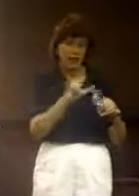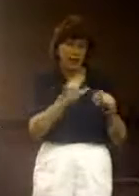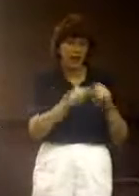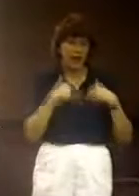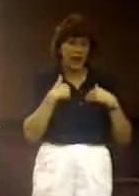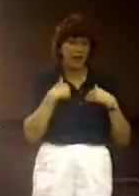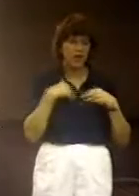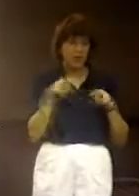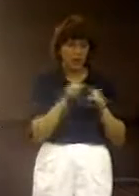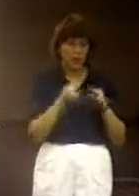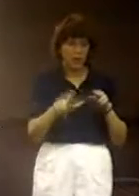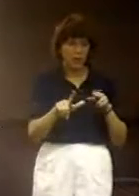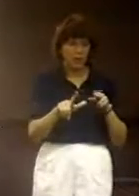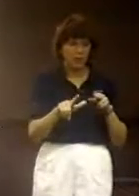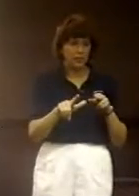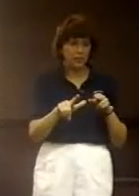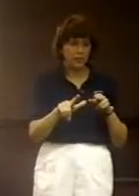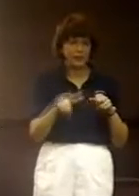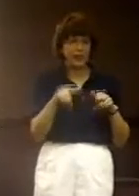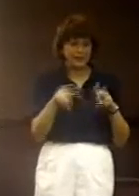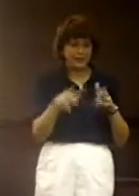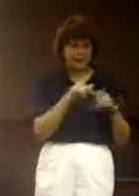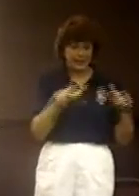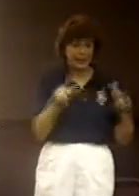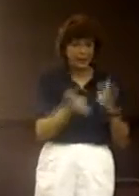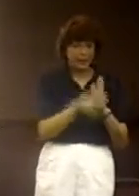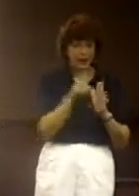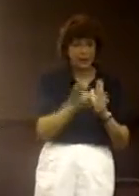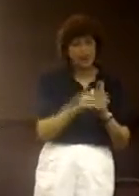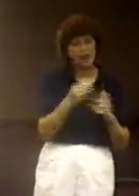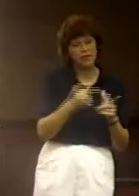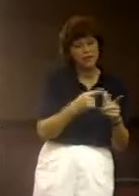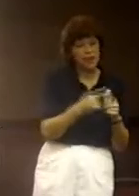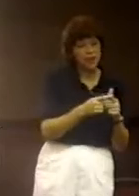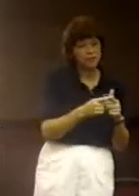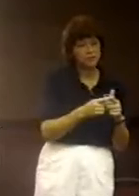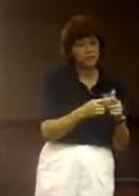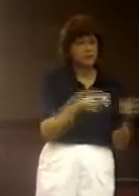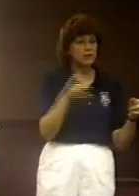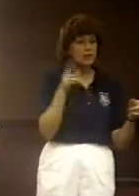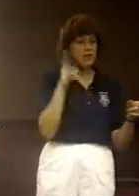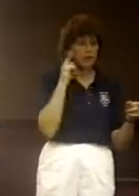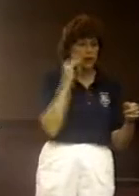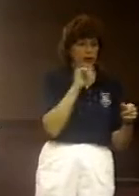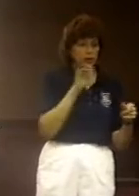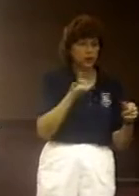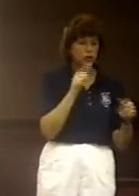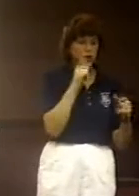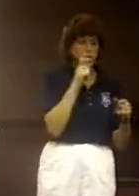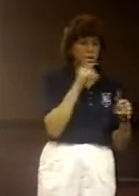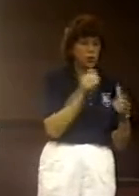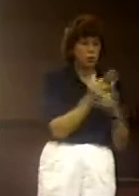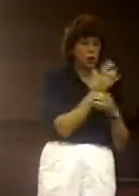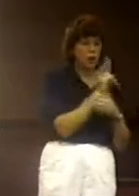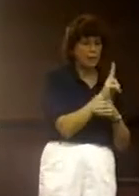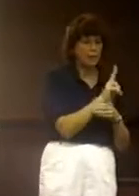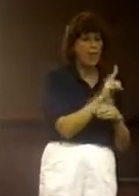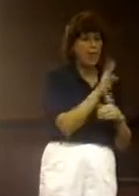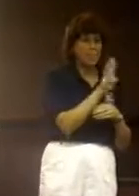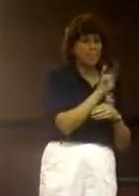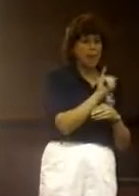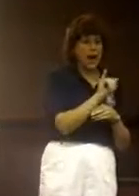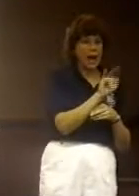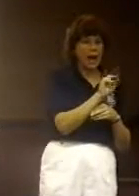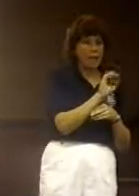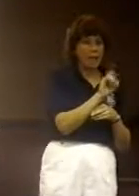development. And hearing, or children who grow up bimodally, where one parent knows sign, is